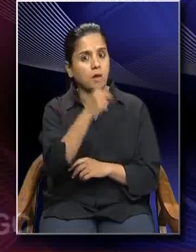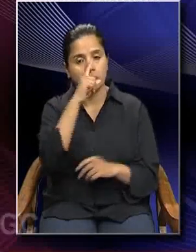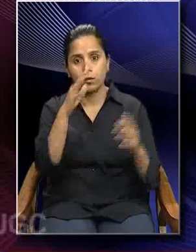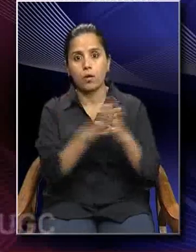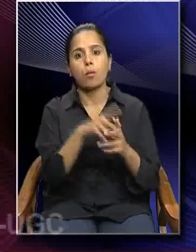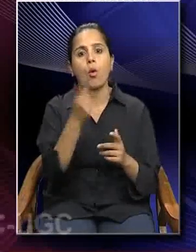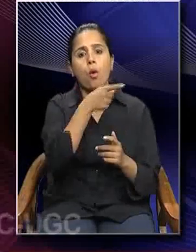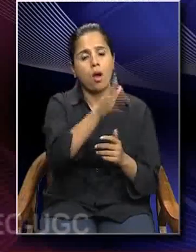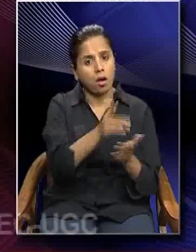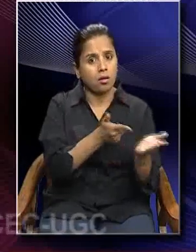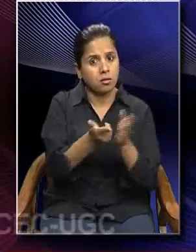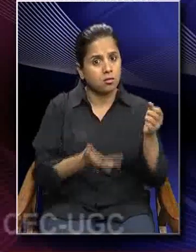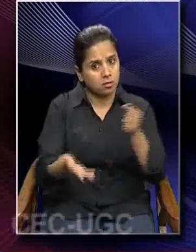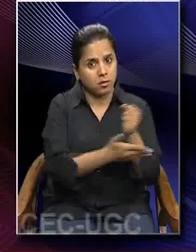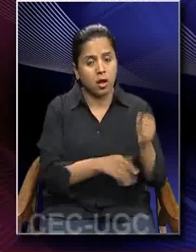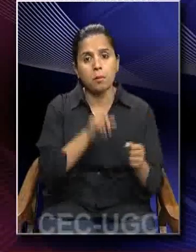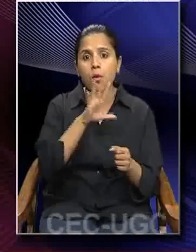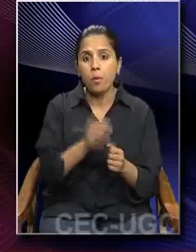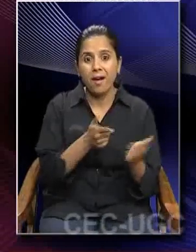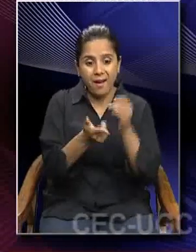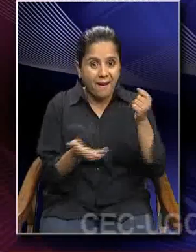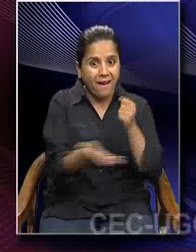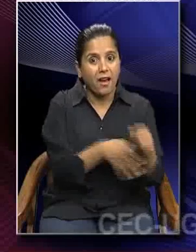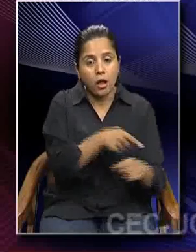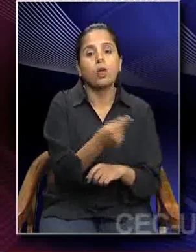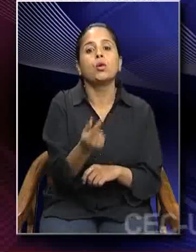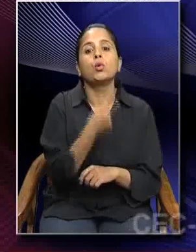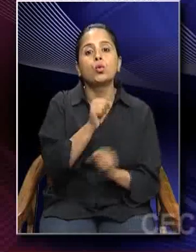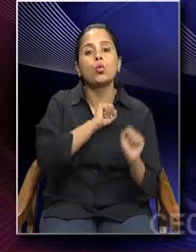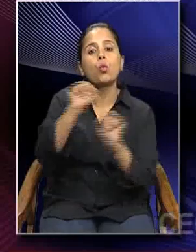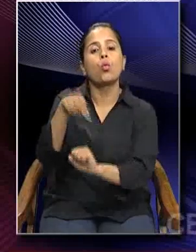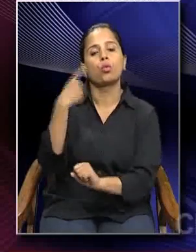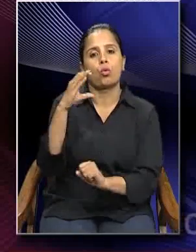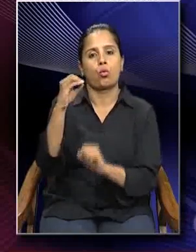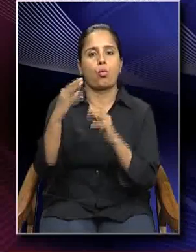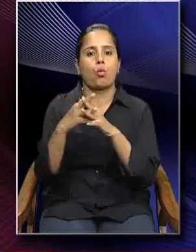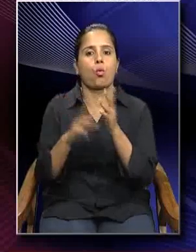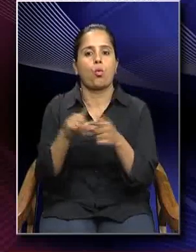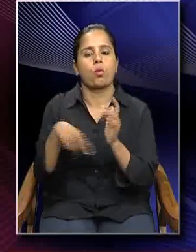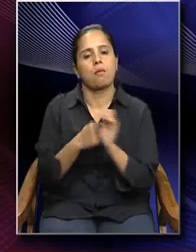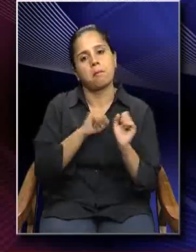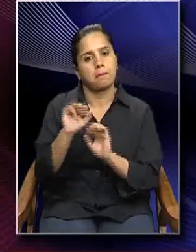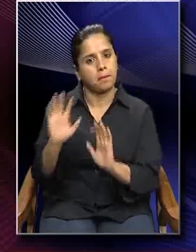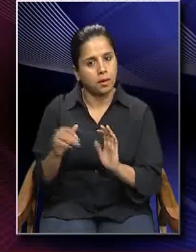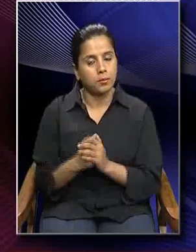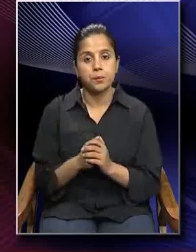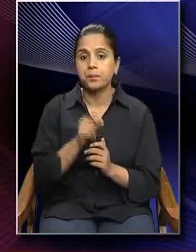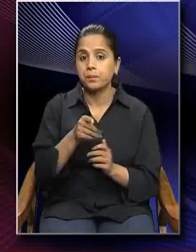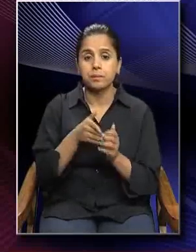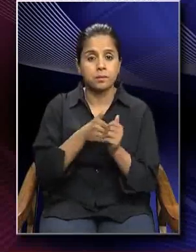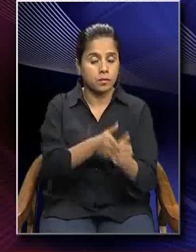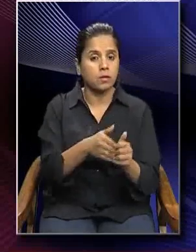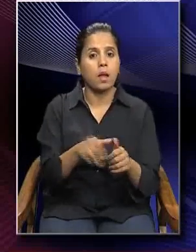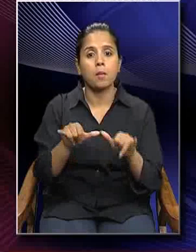field, the harvest belonging to the seed owner. The anxiety to leave the